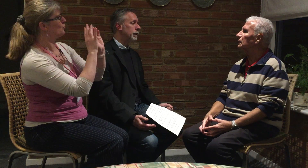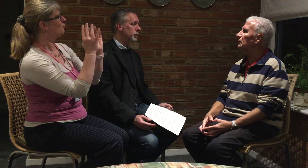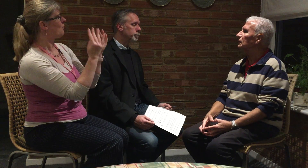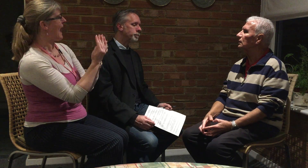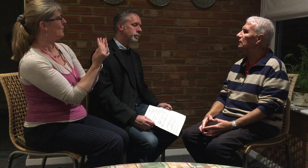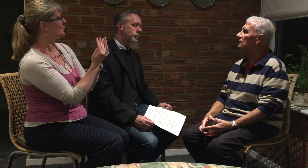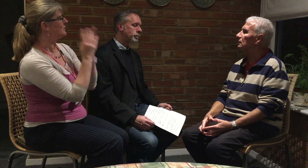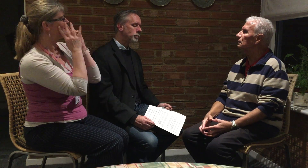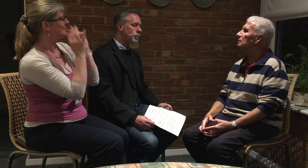testing.